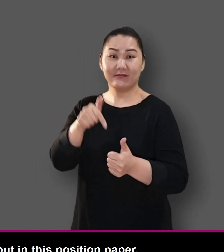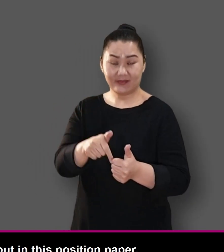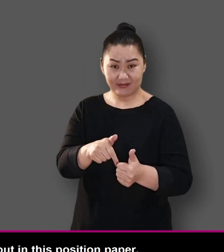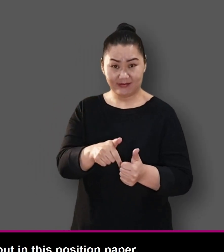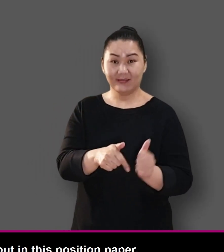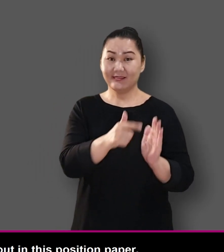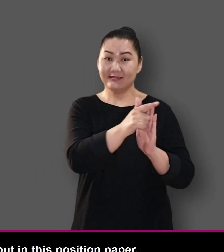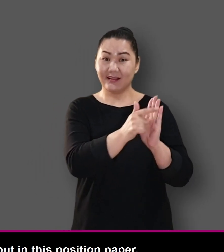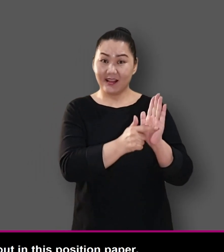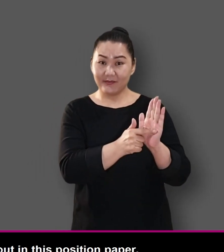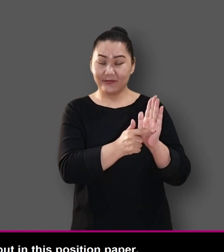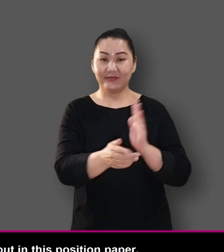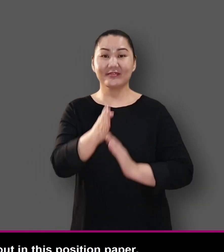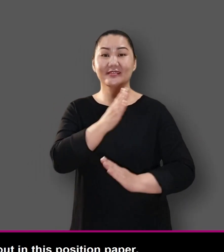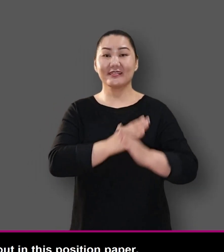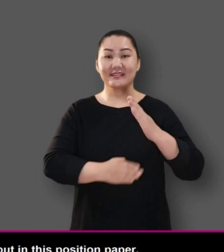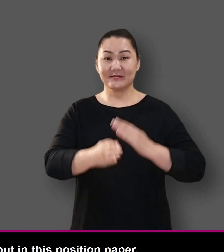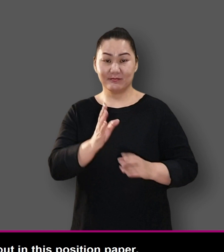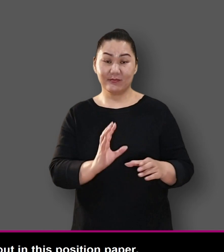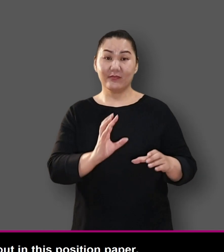the provisions laid out in this position paper.